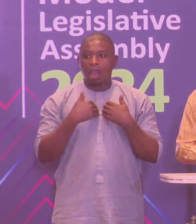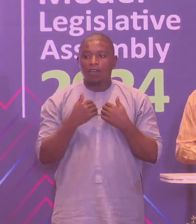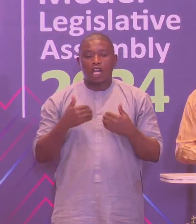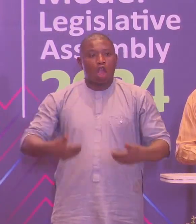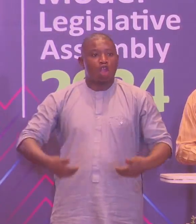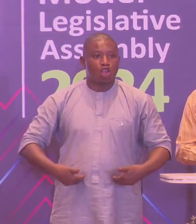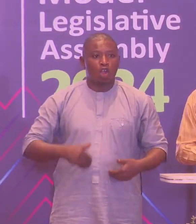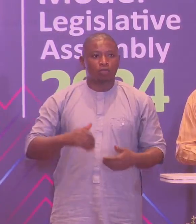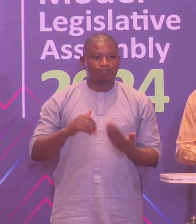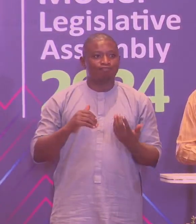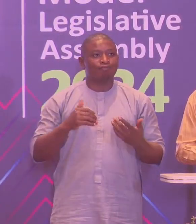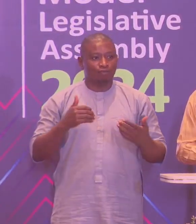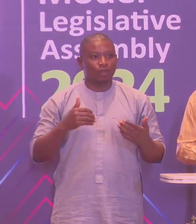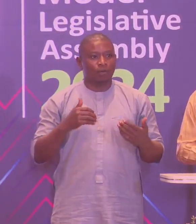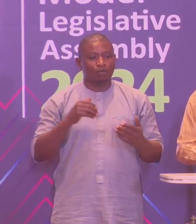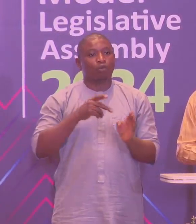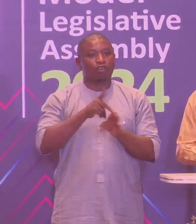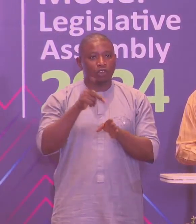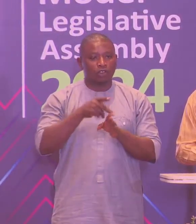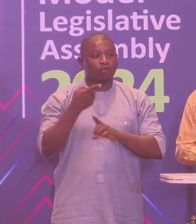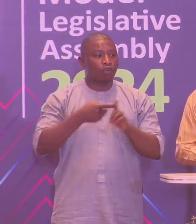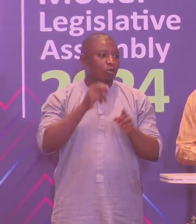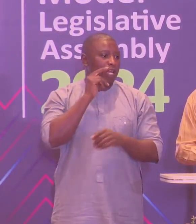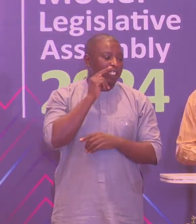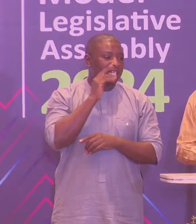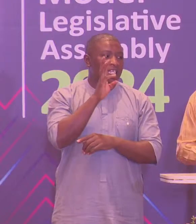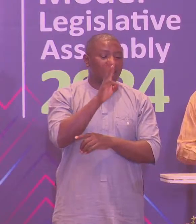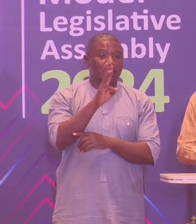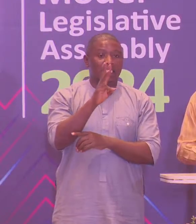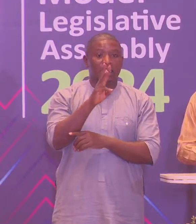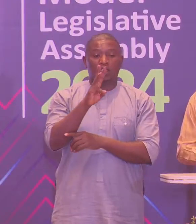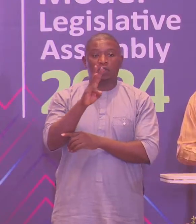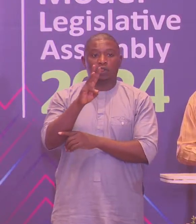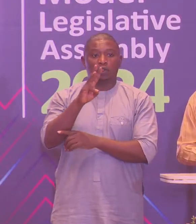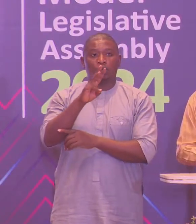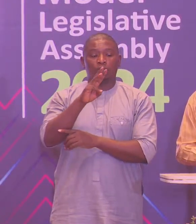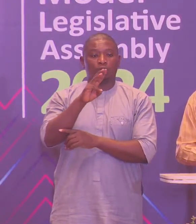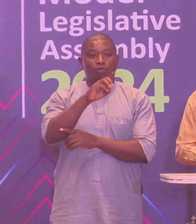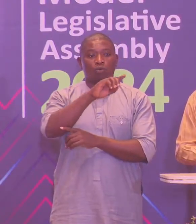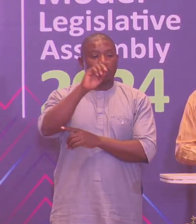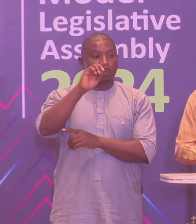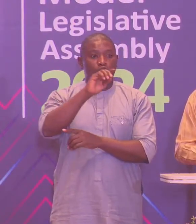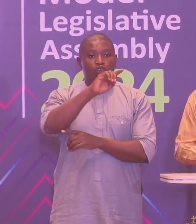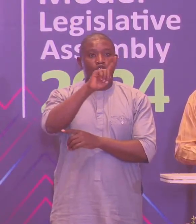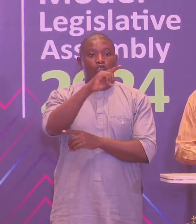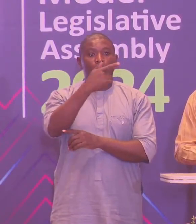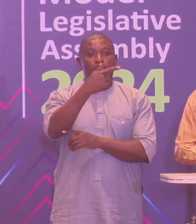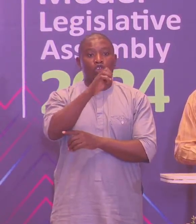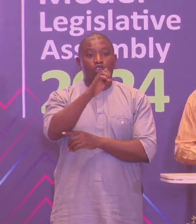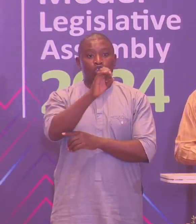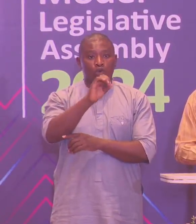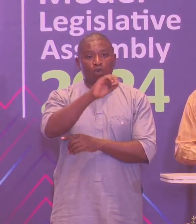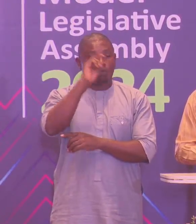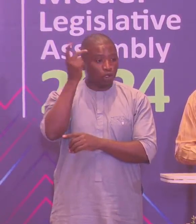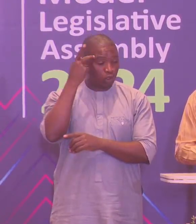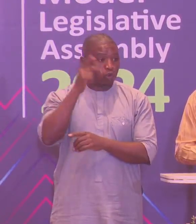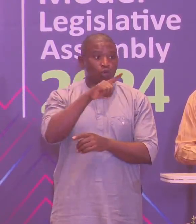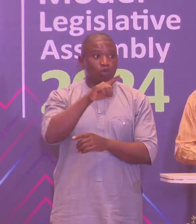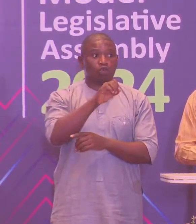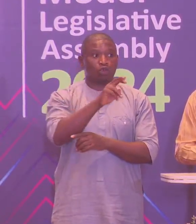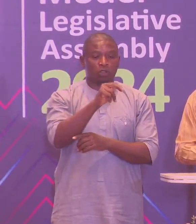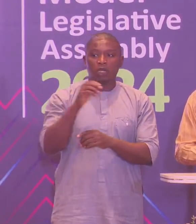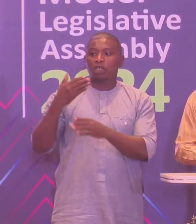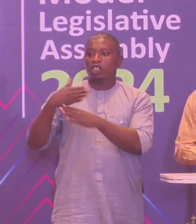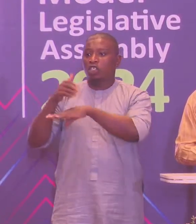dynamic professionals from Nigeria's 6 geopolitical zones and the Federal Capital Territory. The interns were deployed to various committees